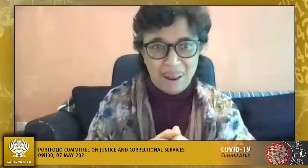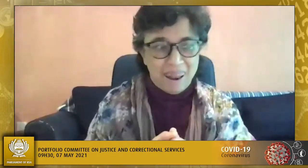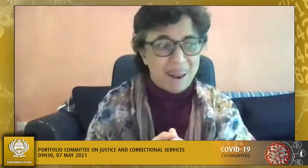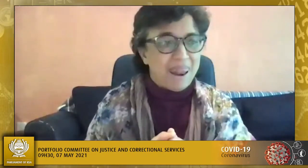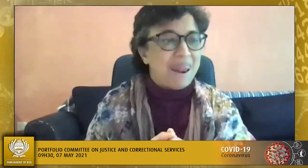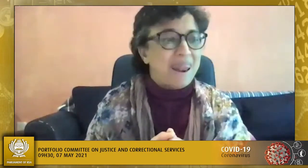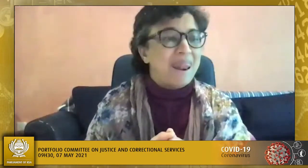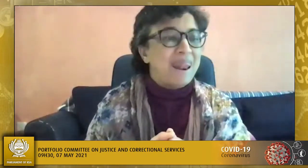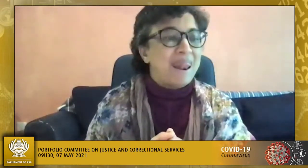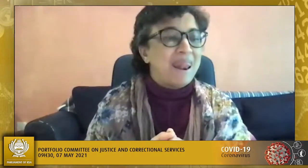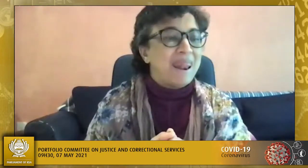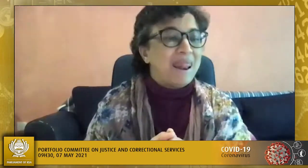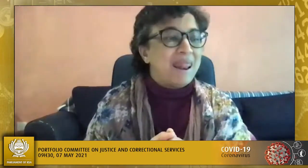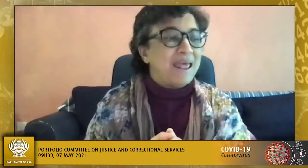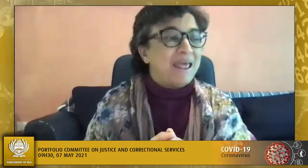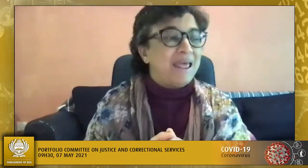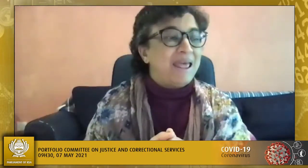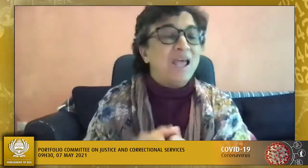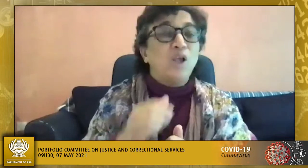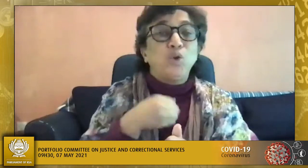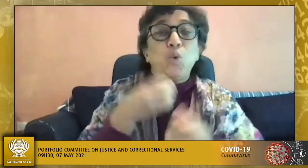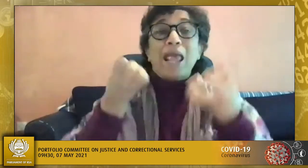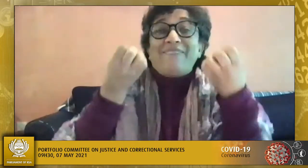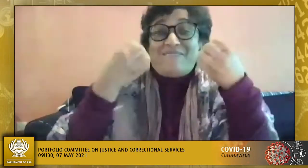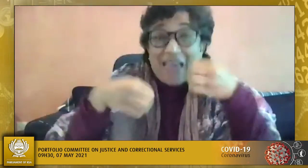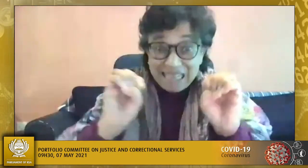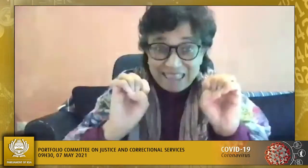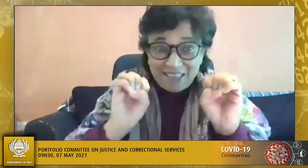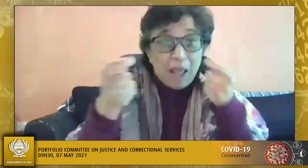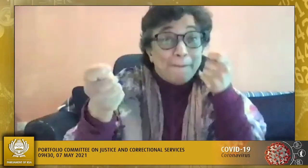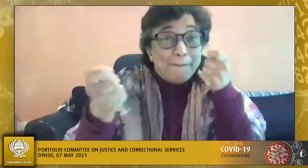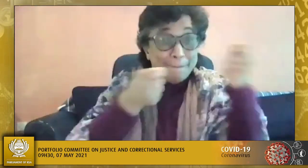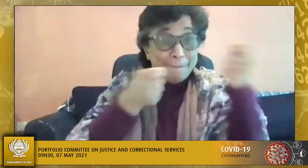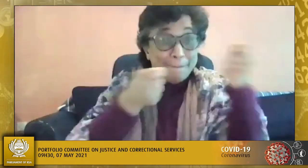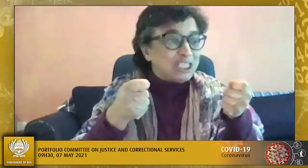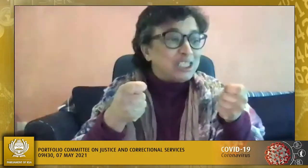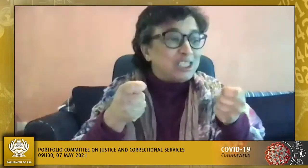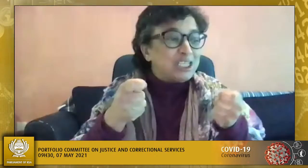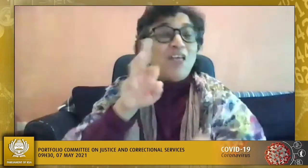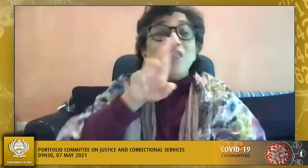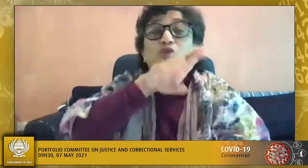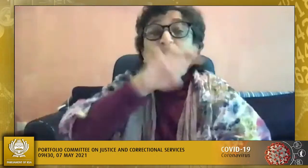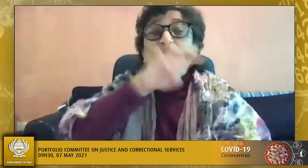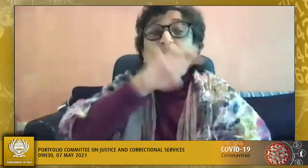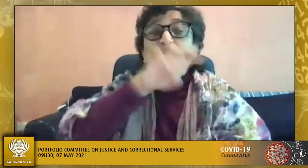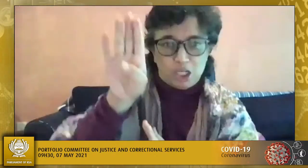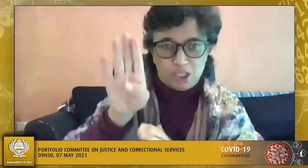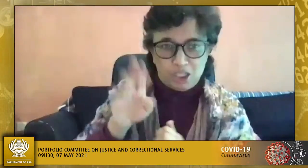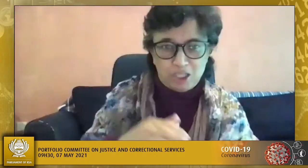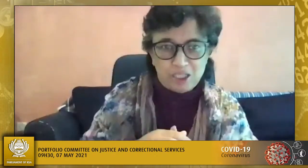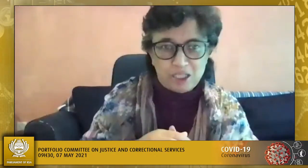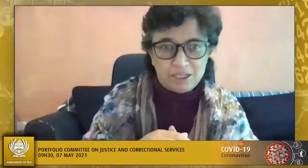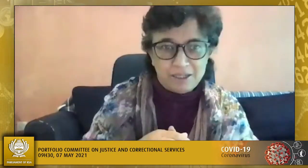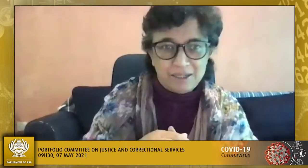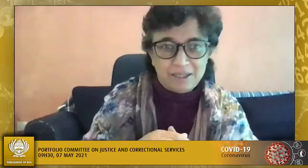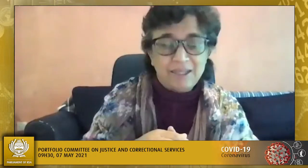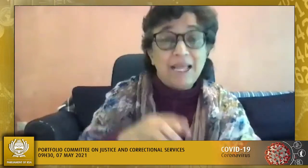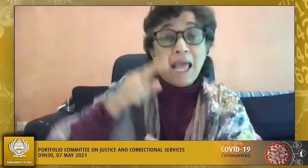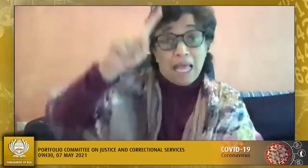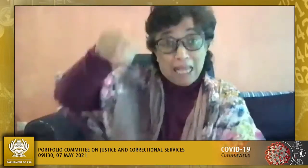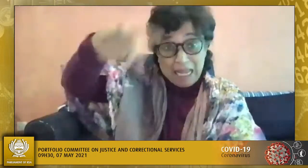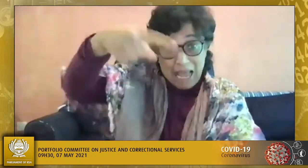um Amendment plan or adjusted plan to effectively manage